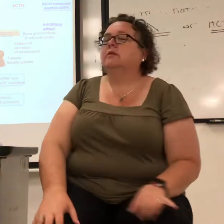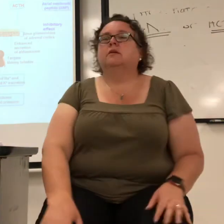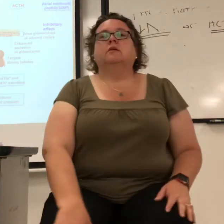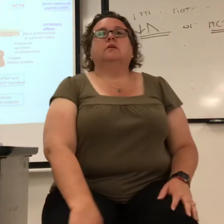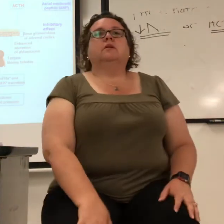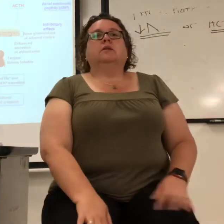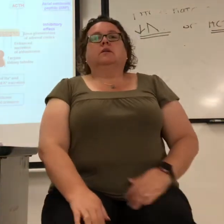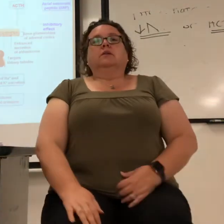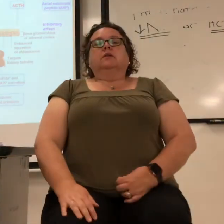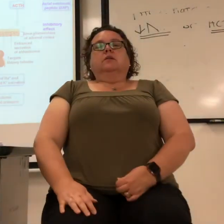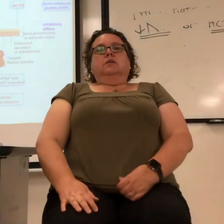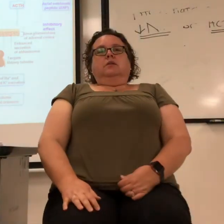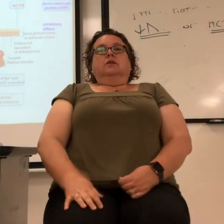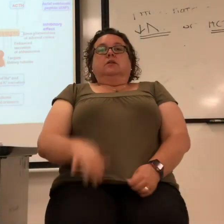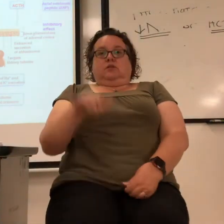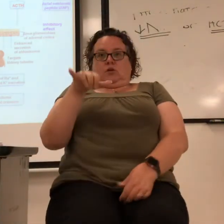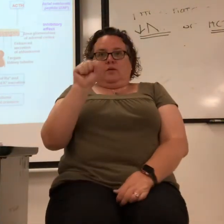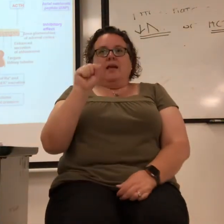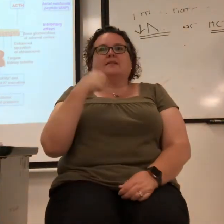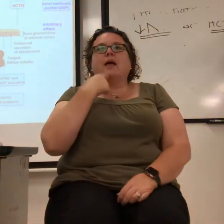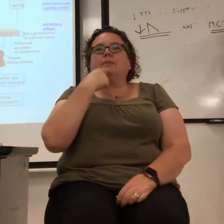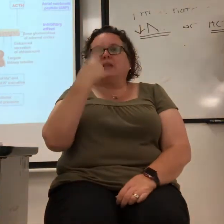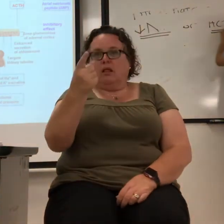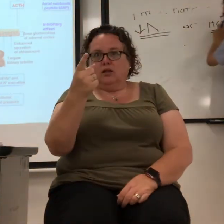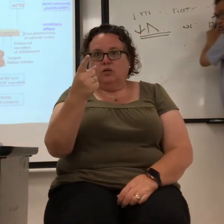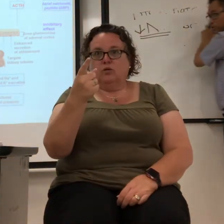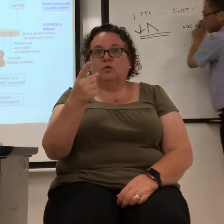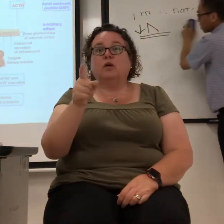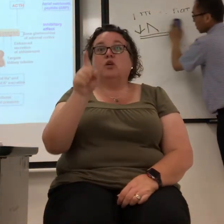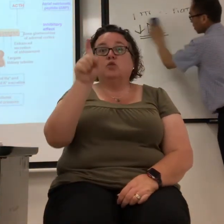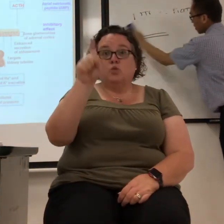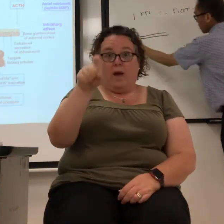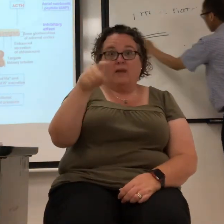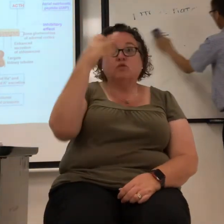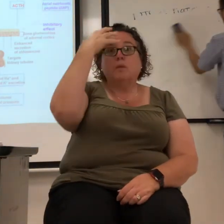So yes, I'm saying you have to memorize what I'm about to teach.